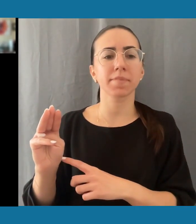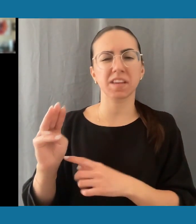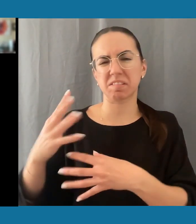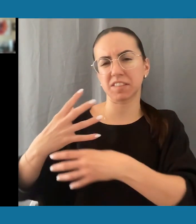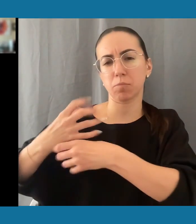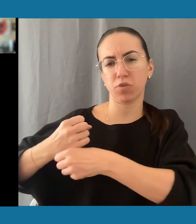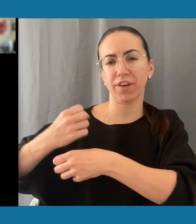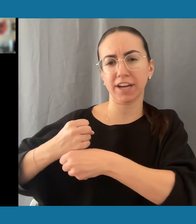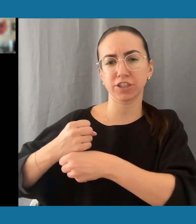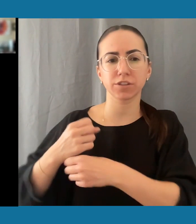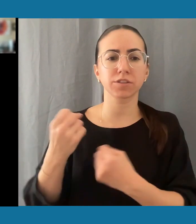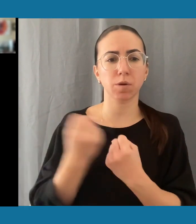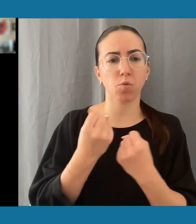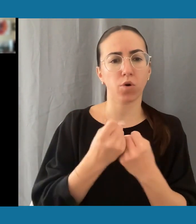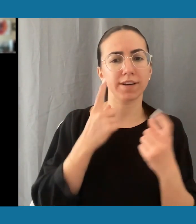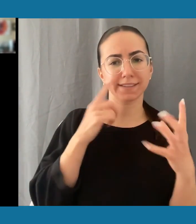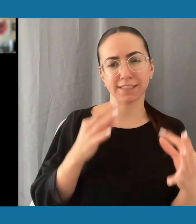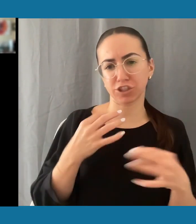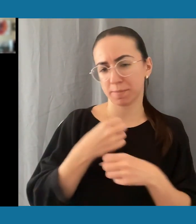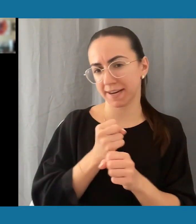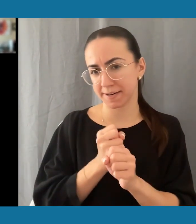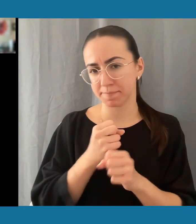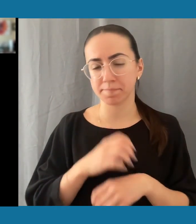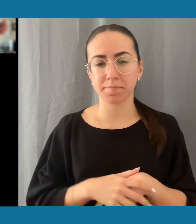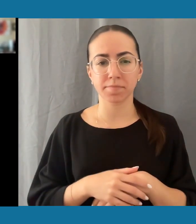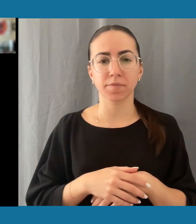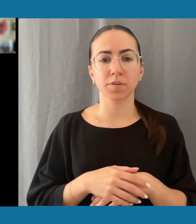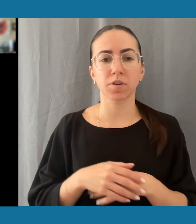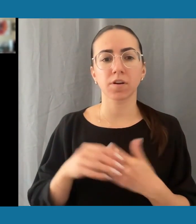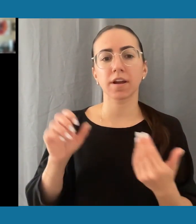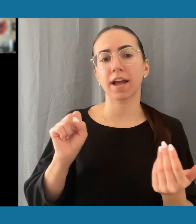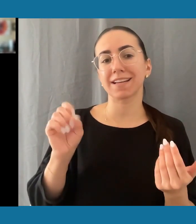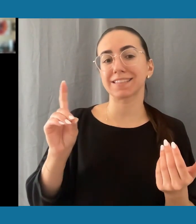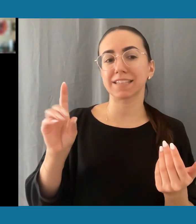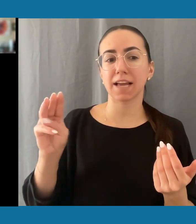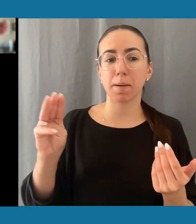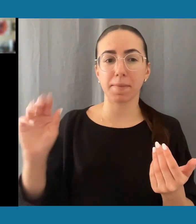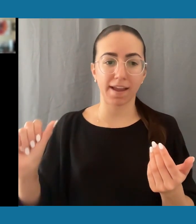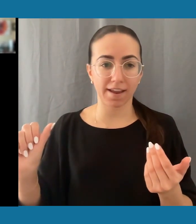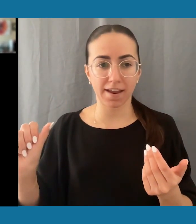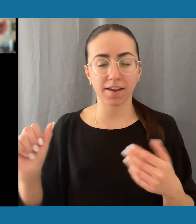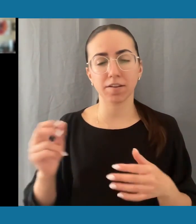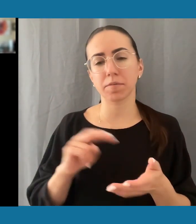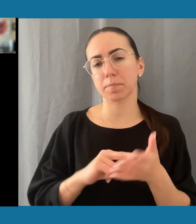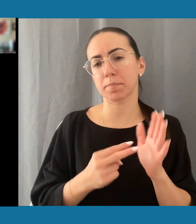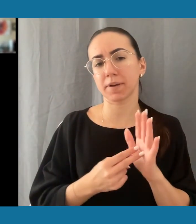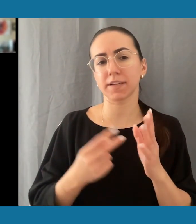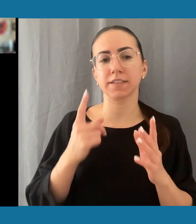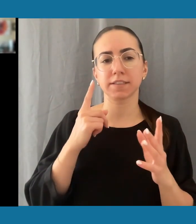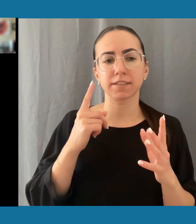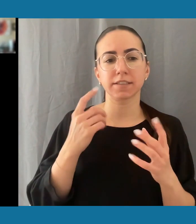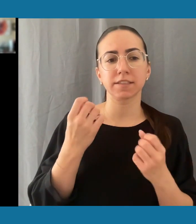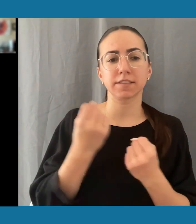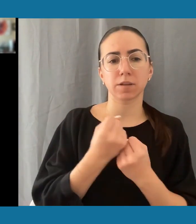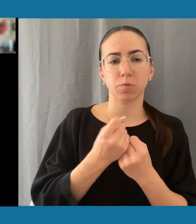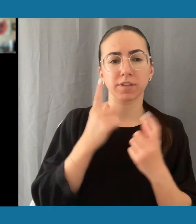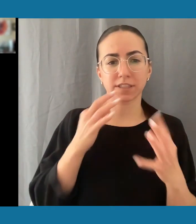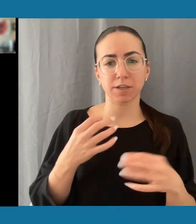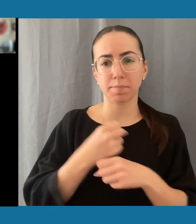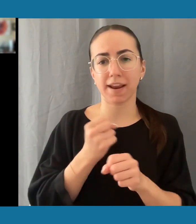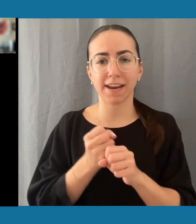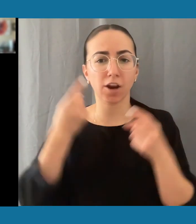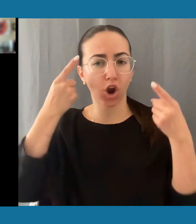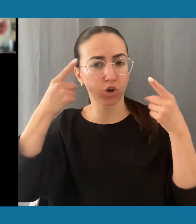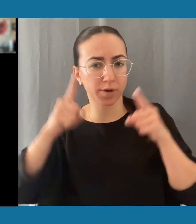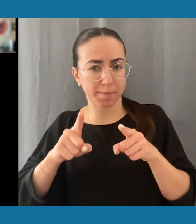supported decision-making. You may hear us say SDMA, which stands for Supported Decision-Making Agreement, and kind of